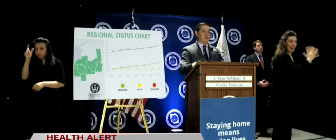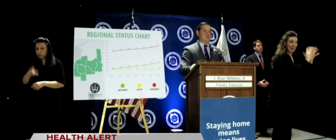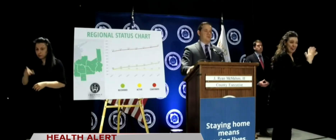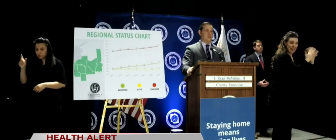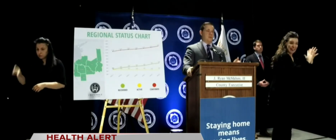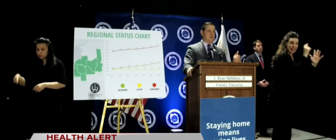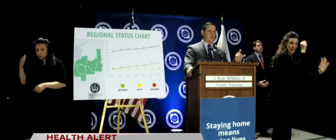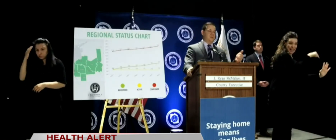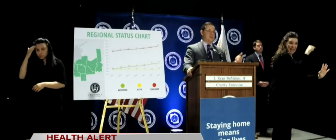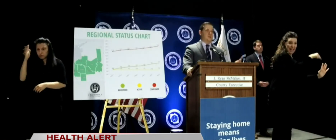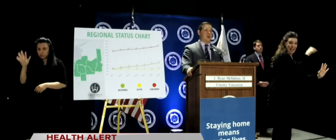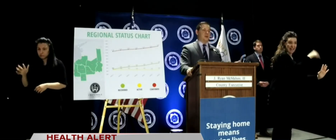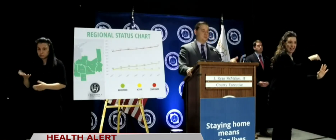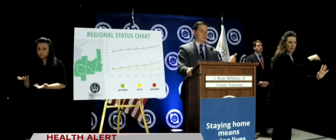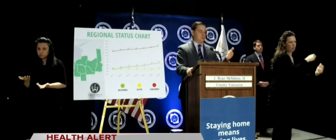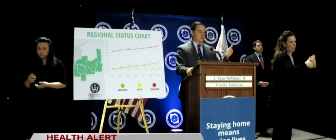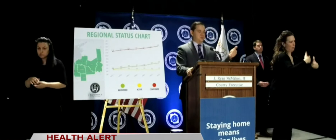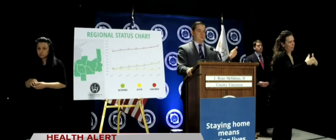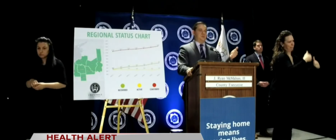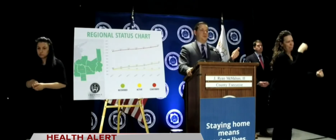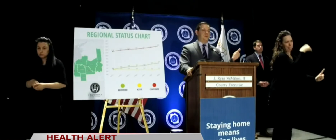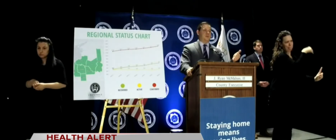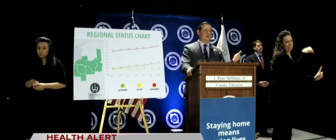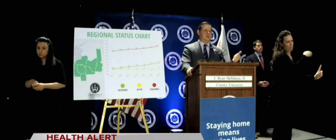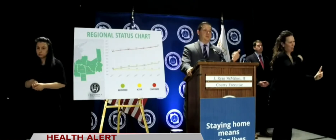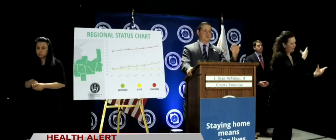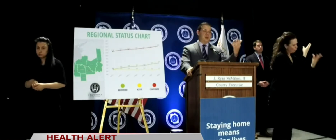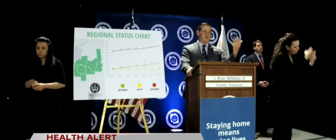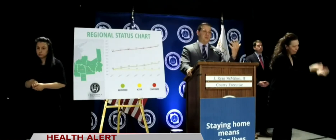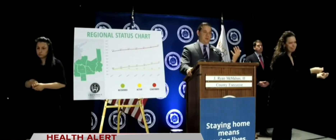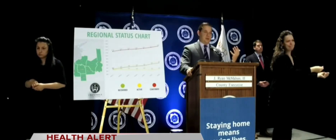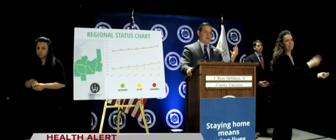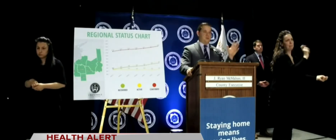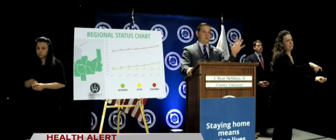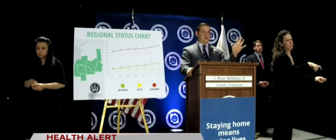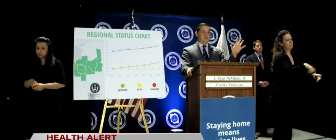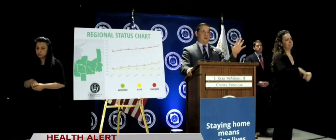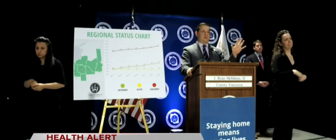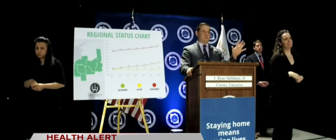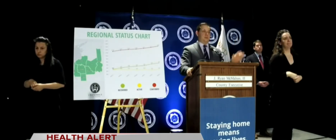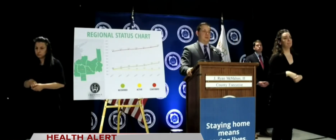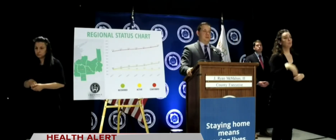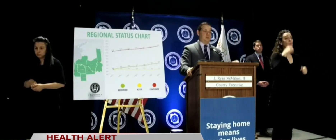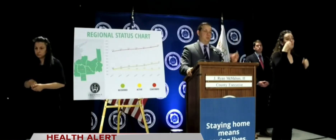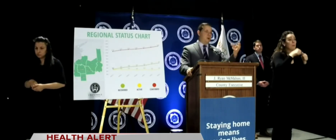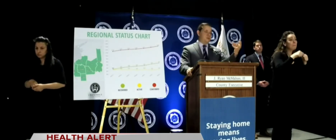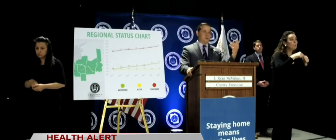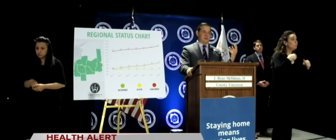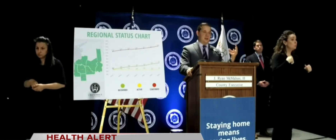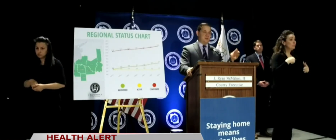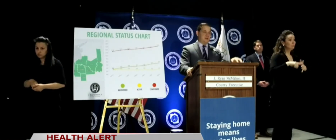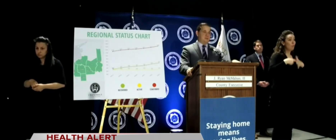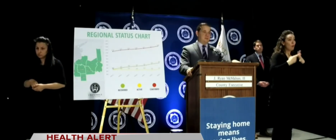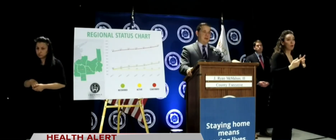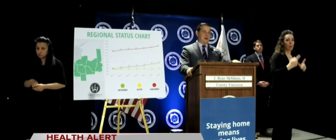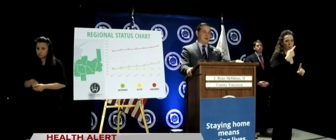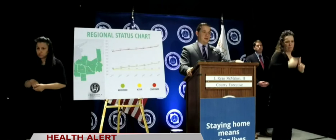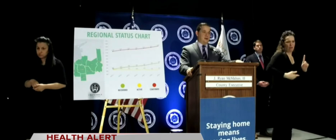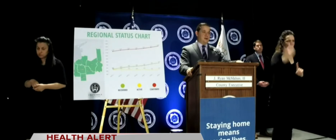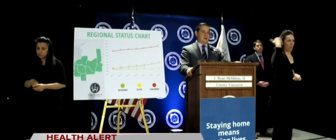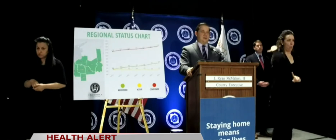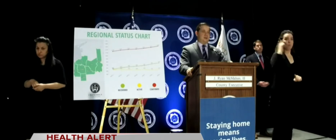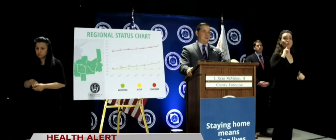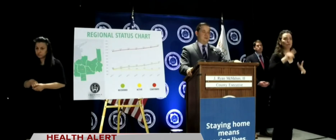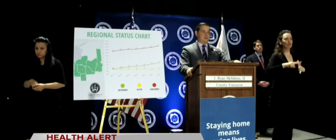it. So if you remember when this all started, 50-50 travel-related, community spread. Some point somebody came in, got it